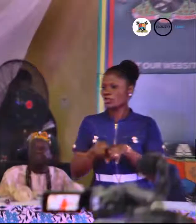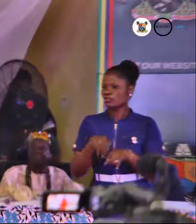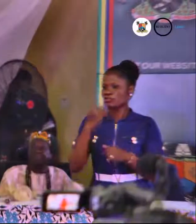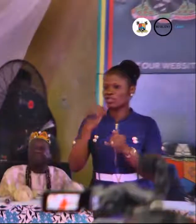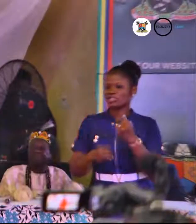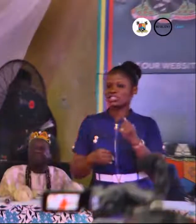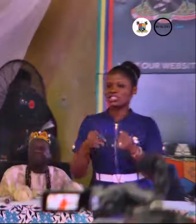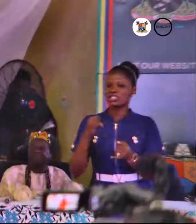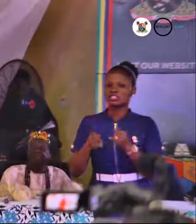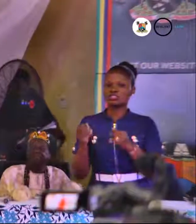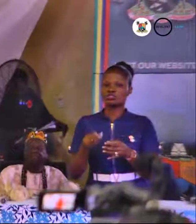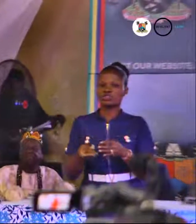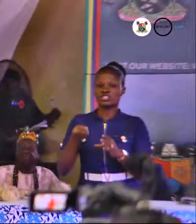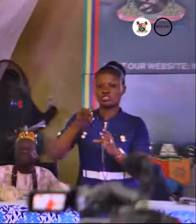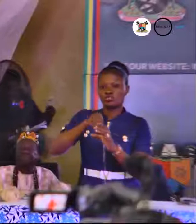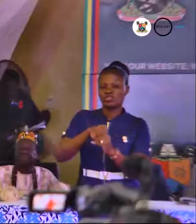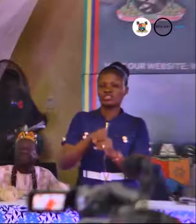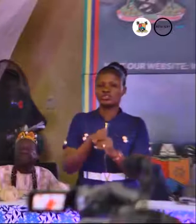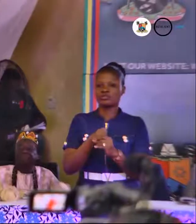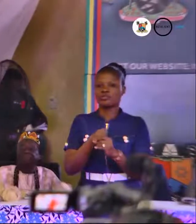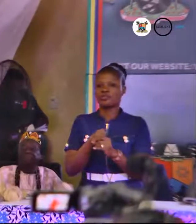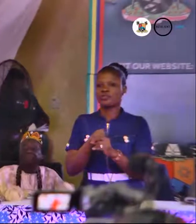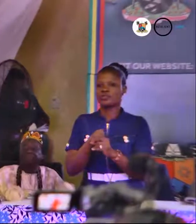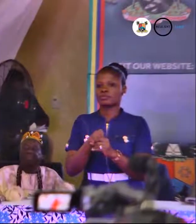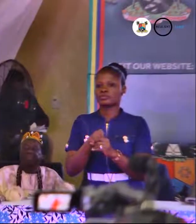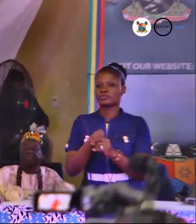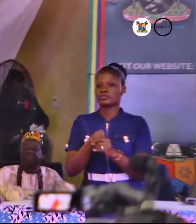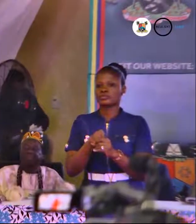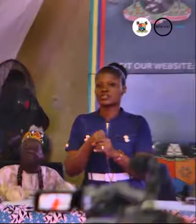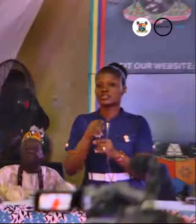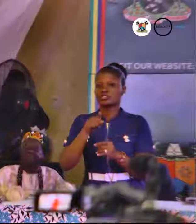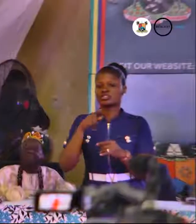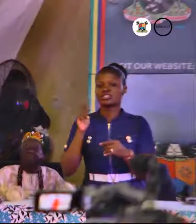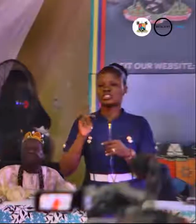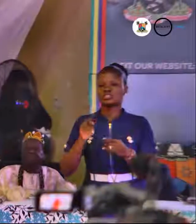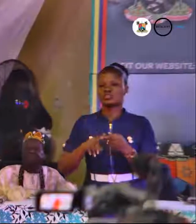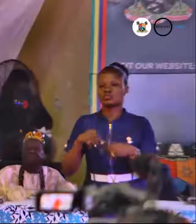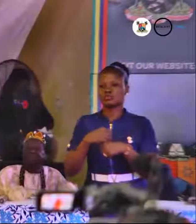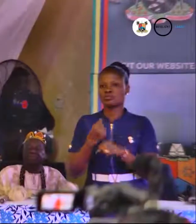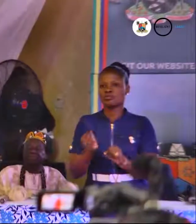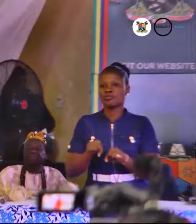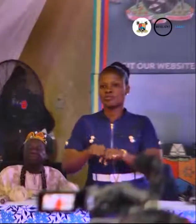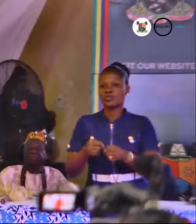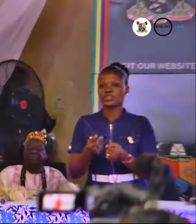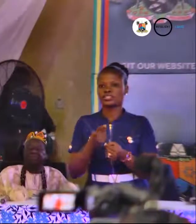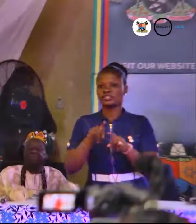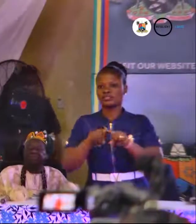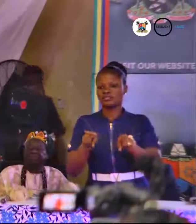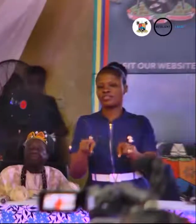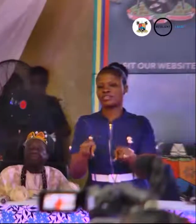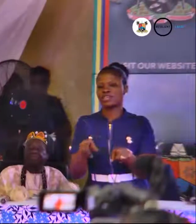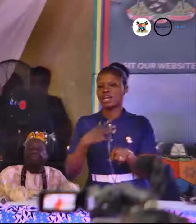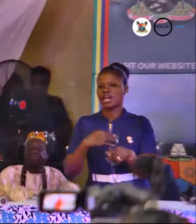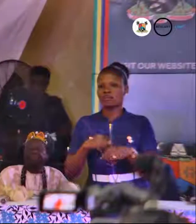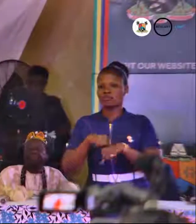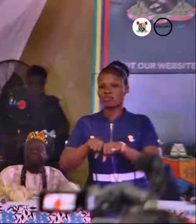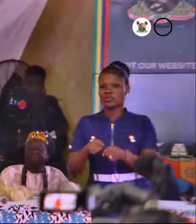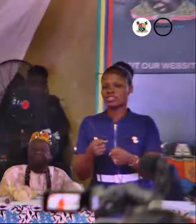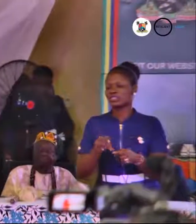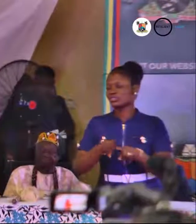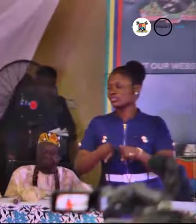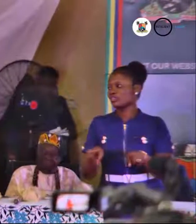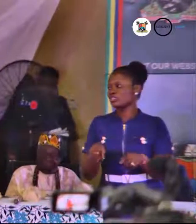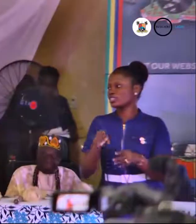to be integrated, meaning that we need to break the silos and bring different institutions together.